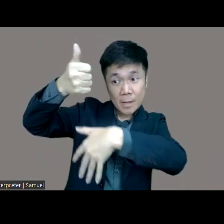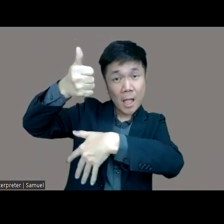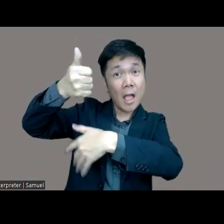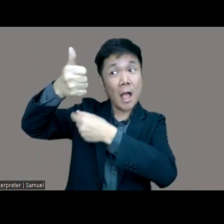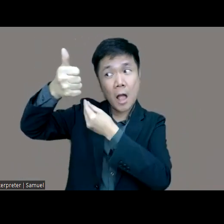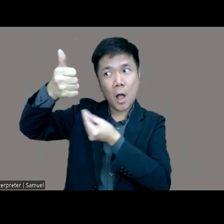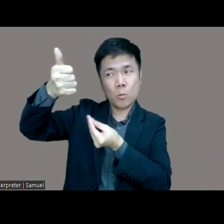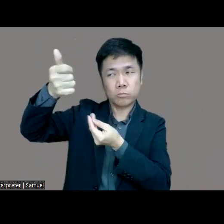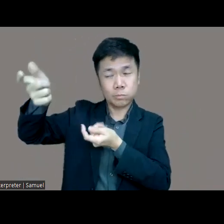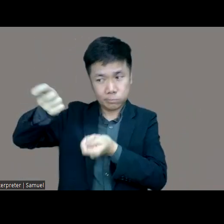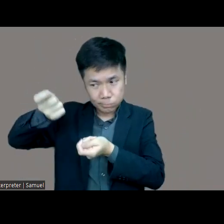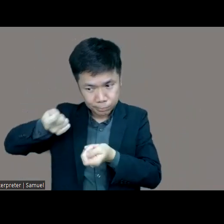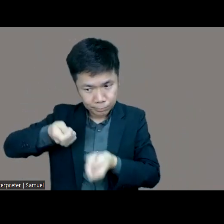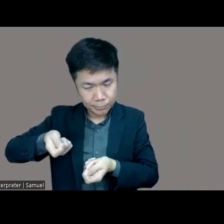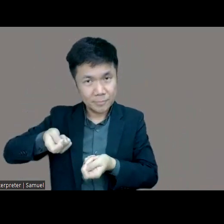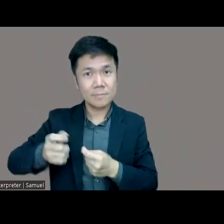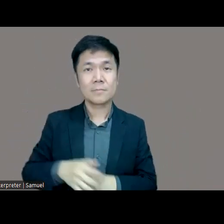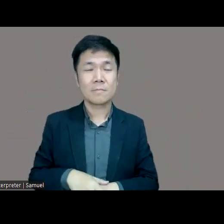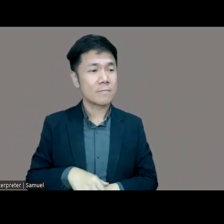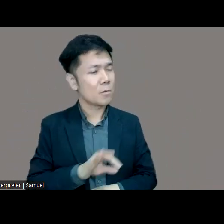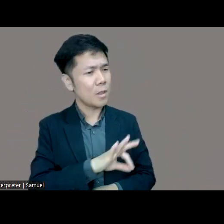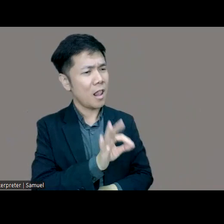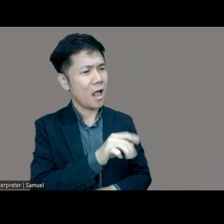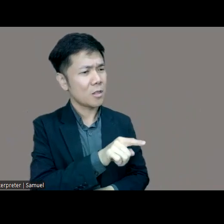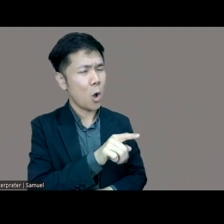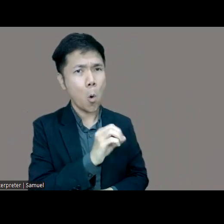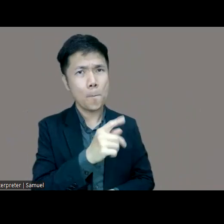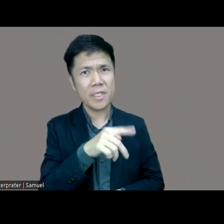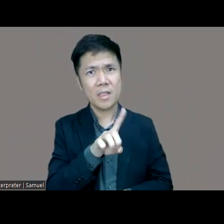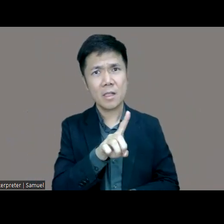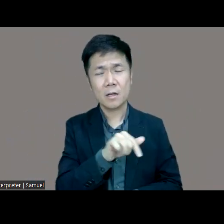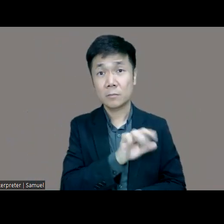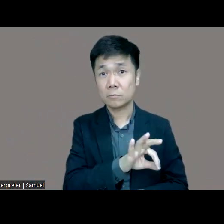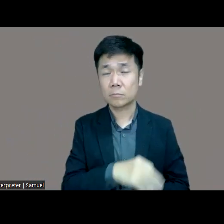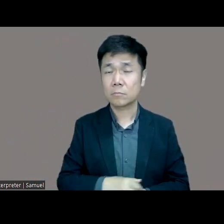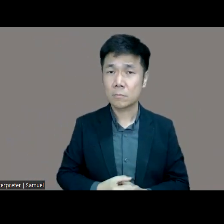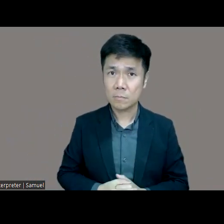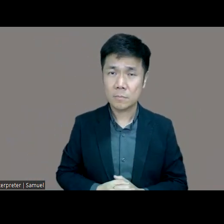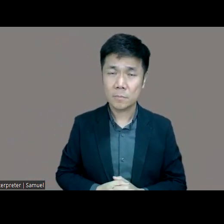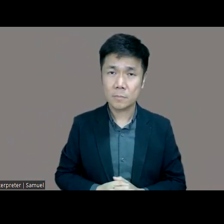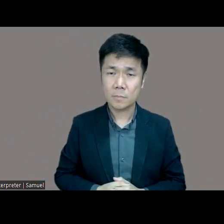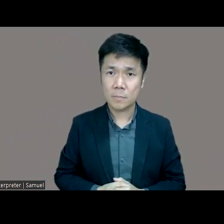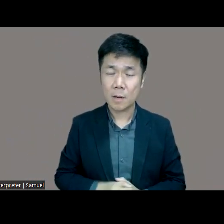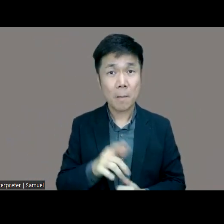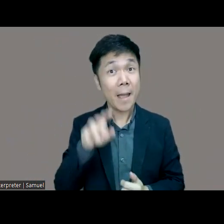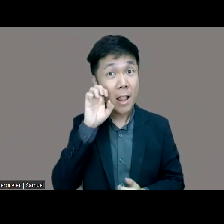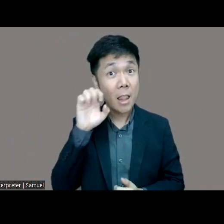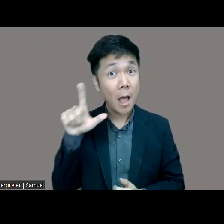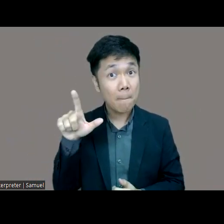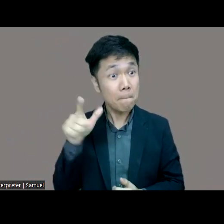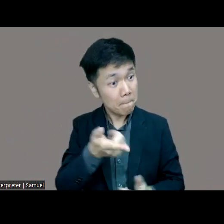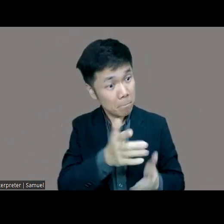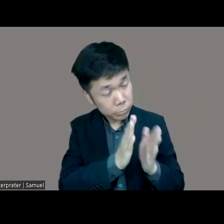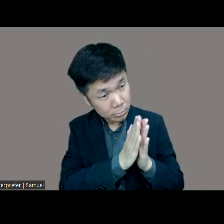in on support for OPDs in this. And in the meantime, I will be as well reading